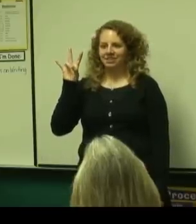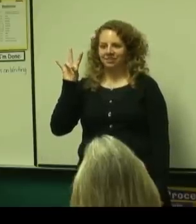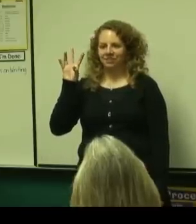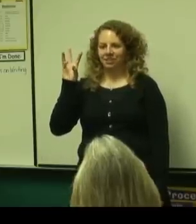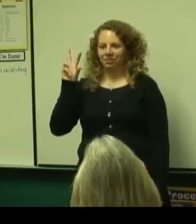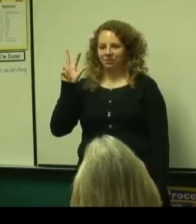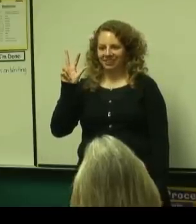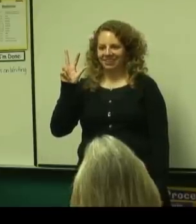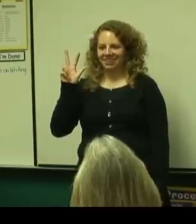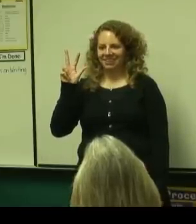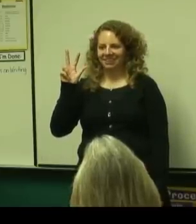73,